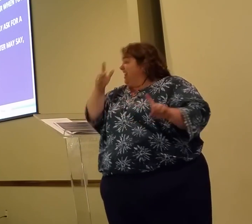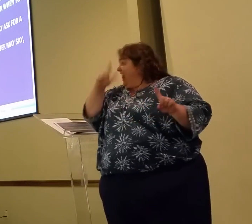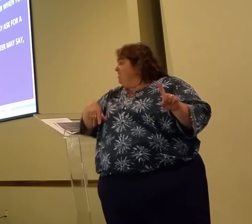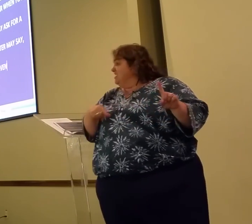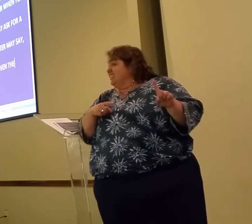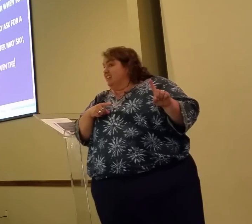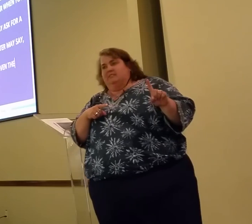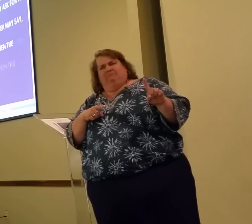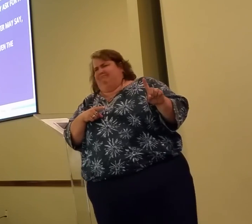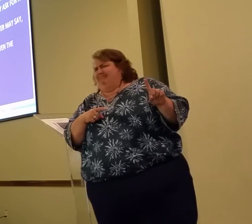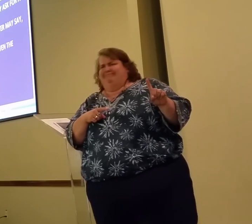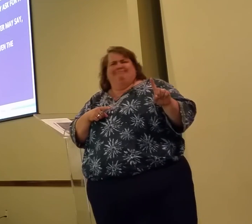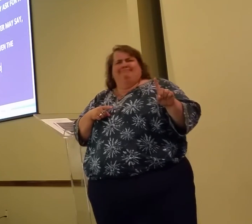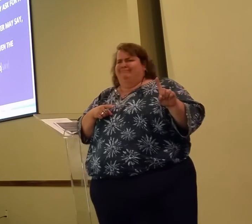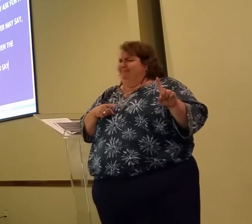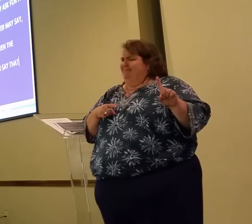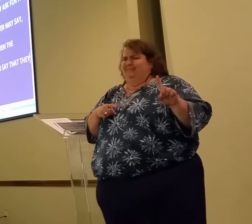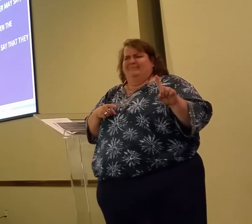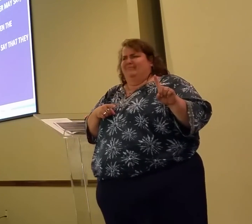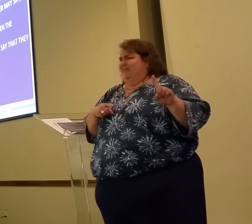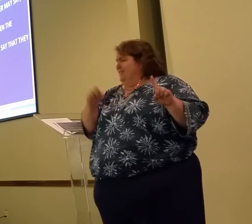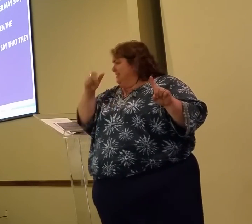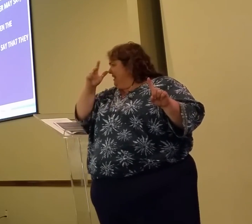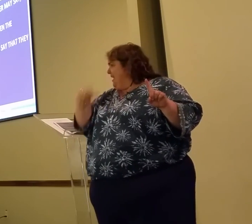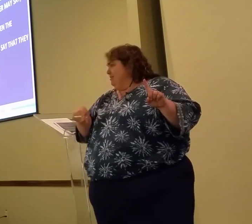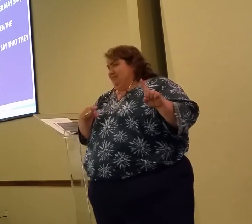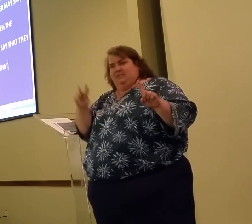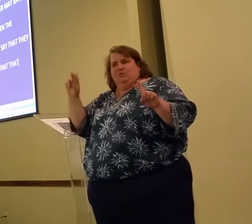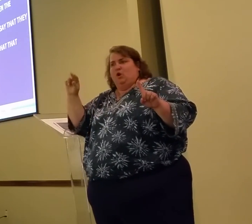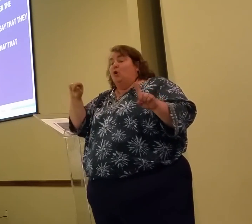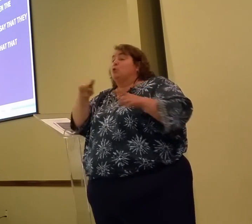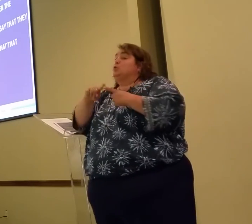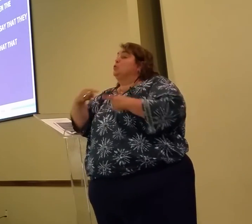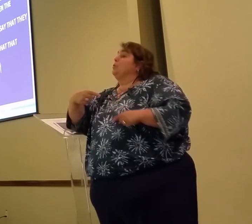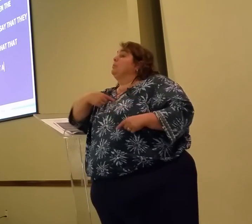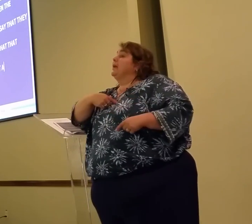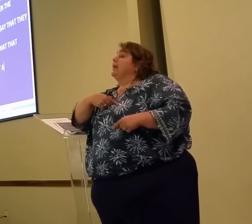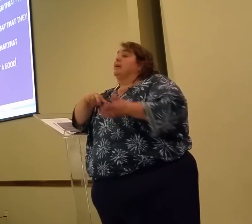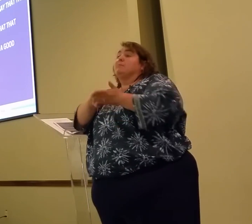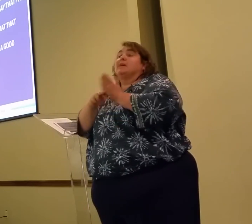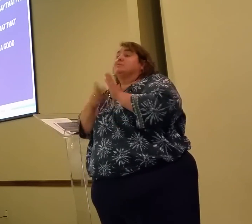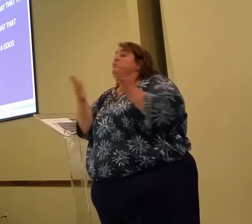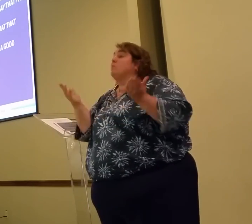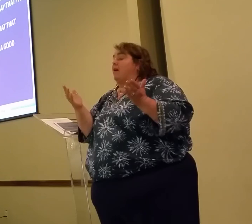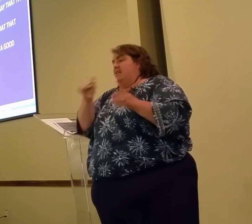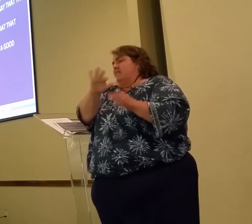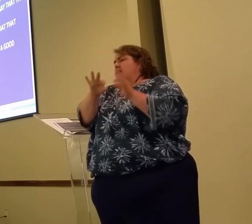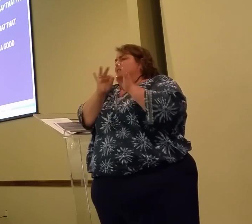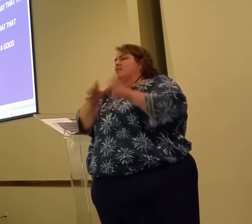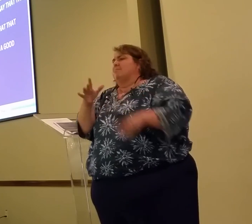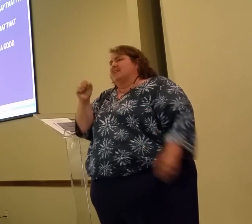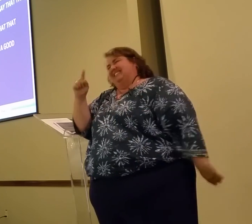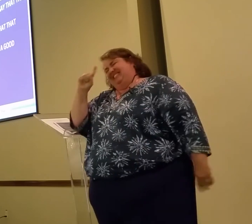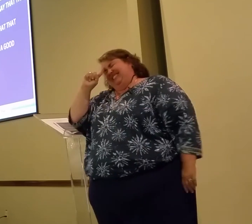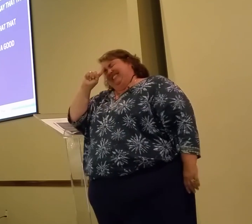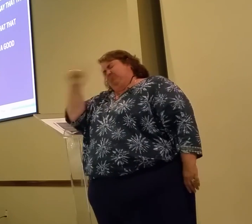say that they want. That doesn't mean that hearing interpreter is not a good interpreter. And to me, it just means that that